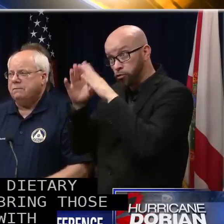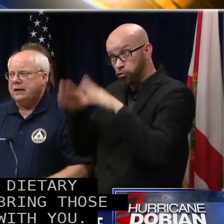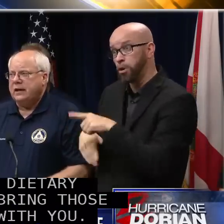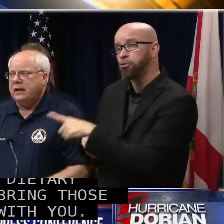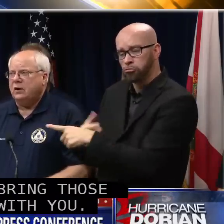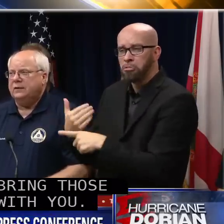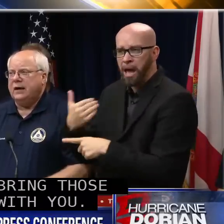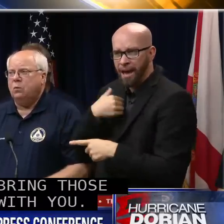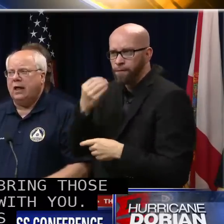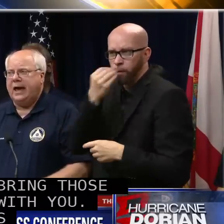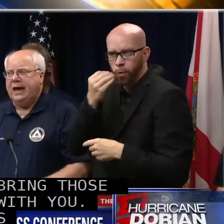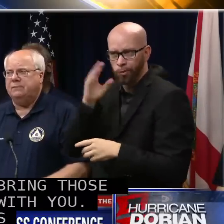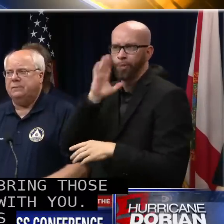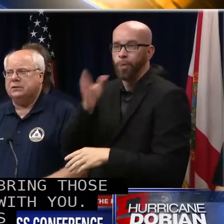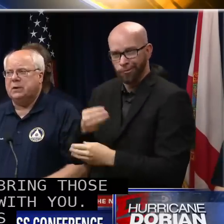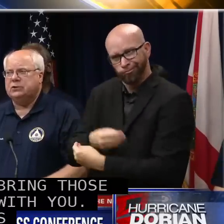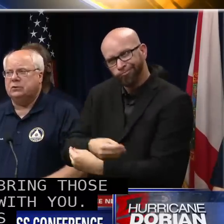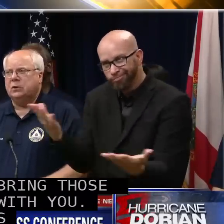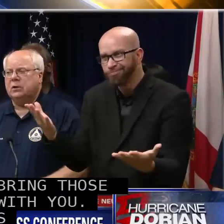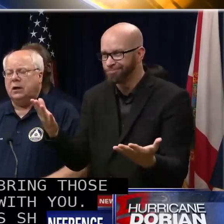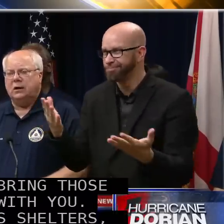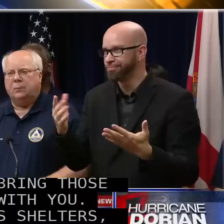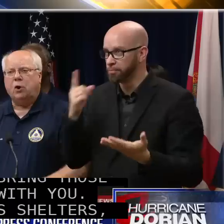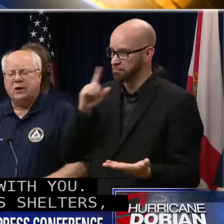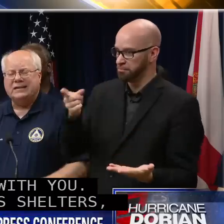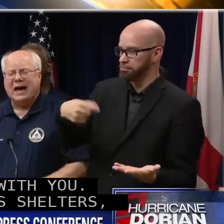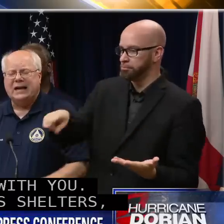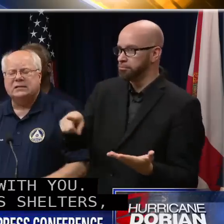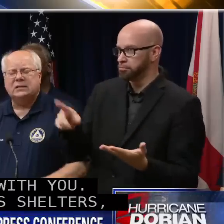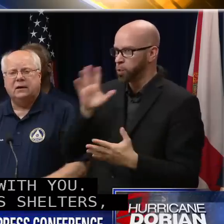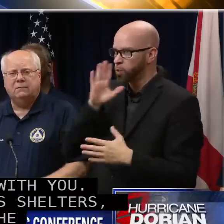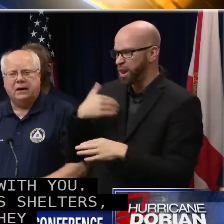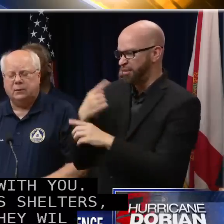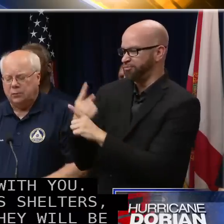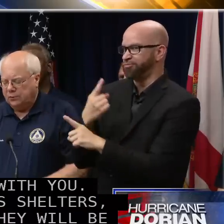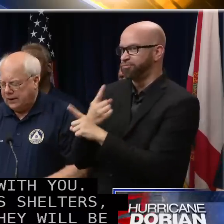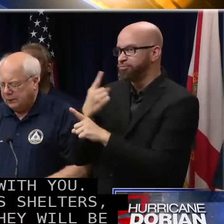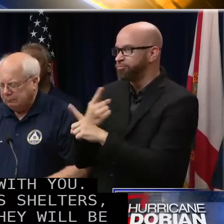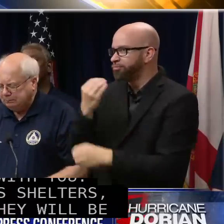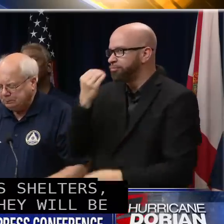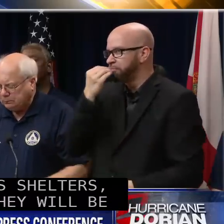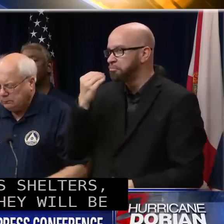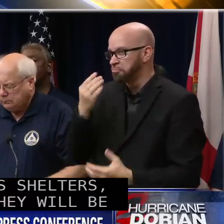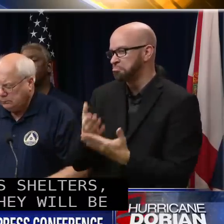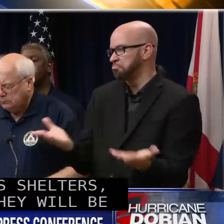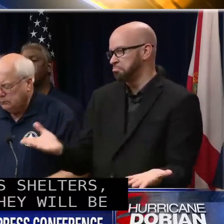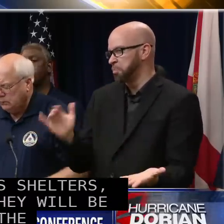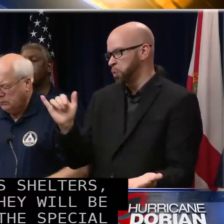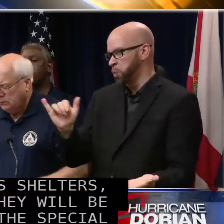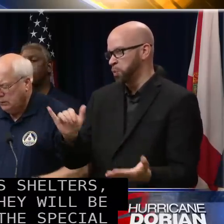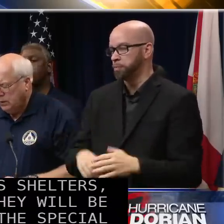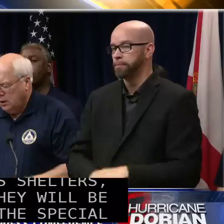will be fed there, and they will have the special appropriate diets available there.